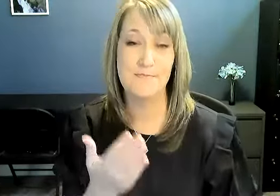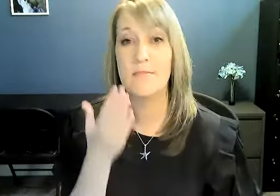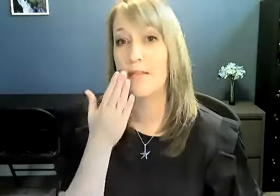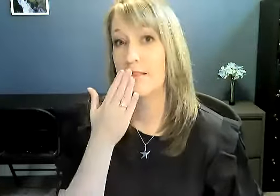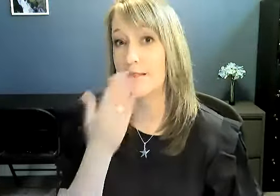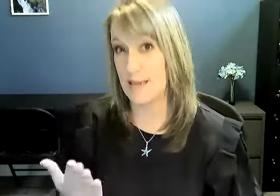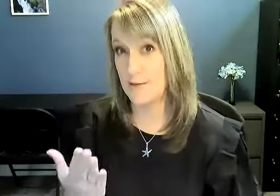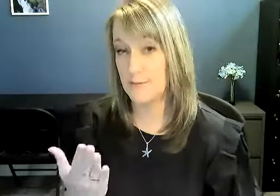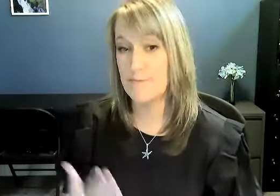Thank you.